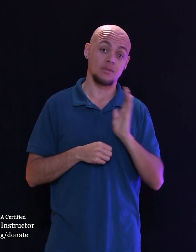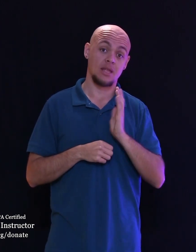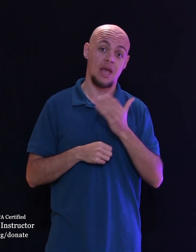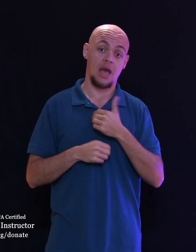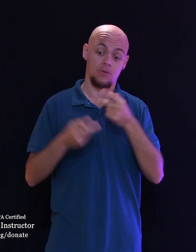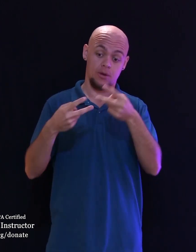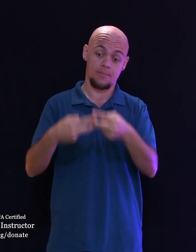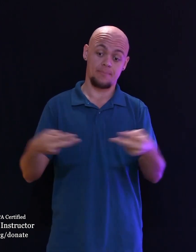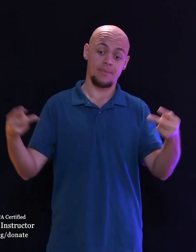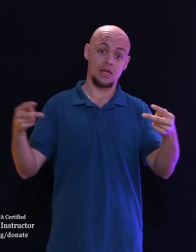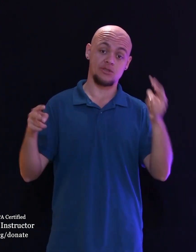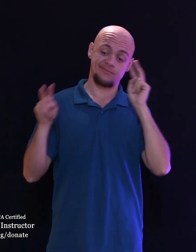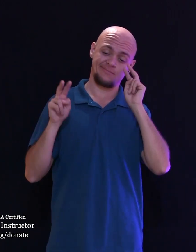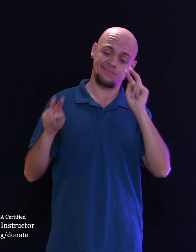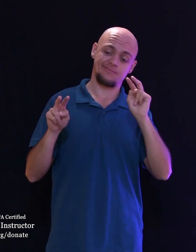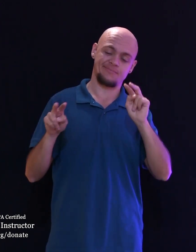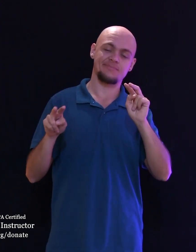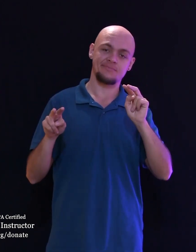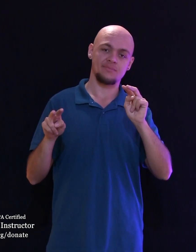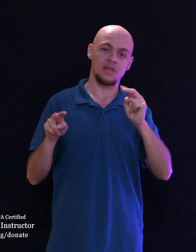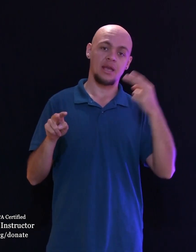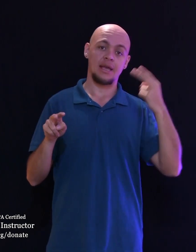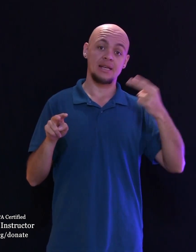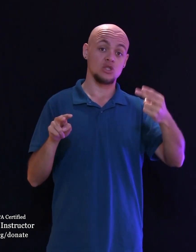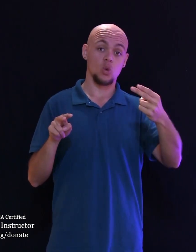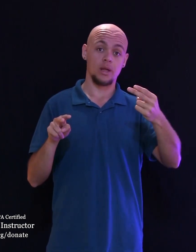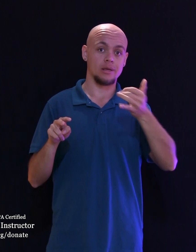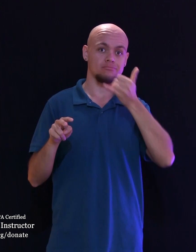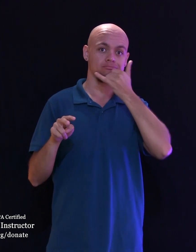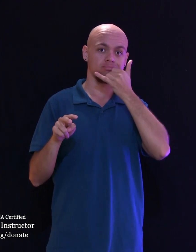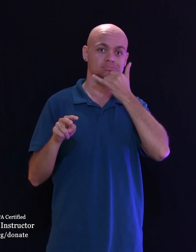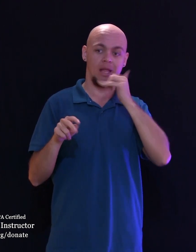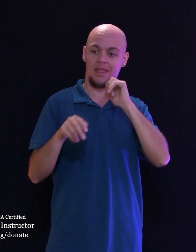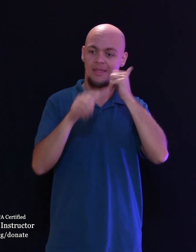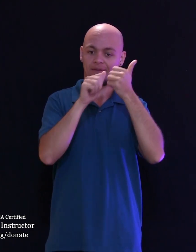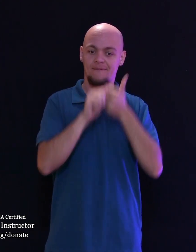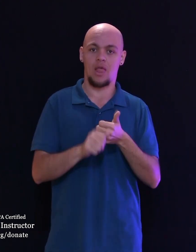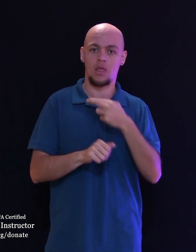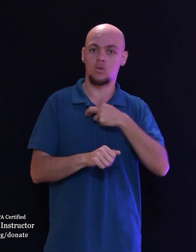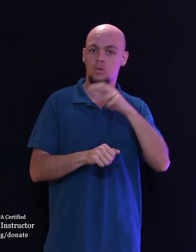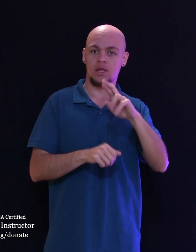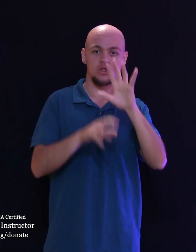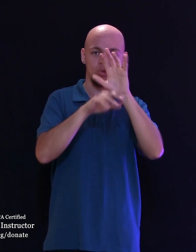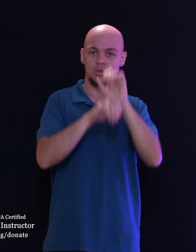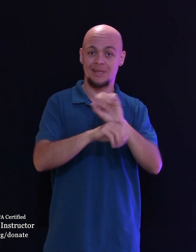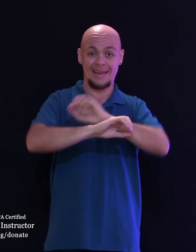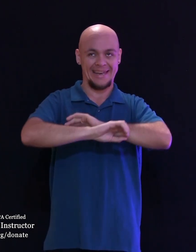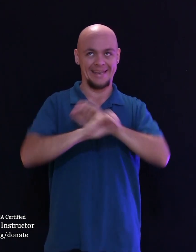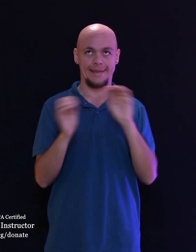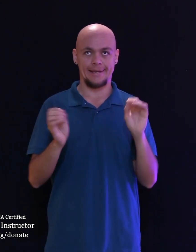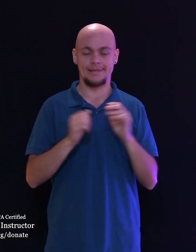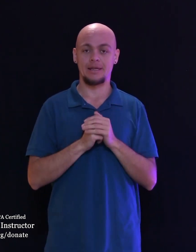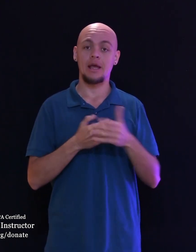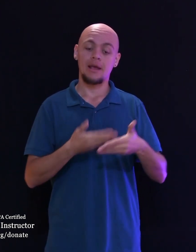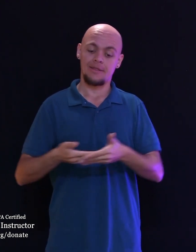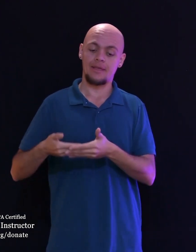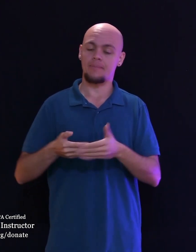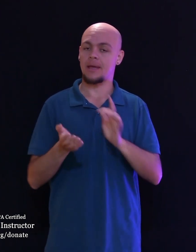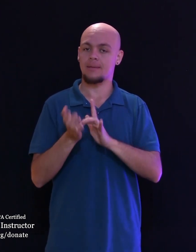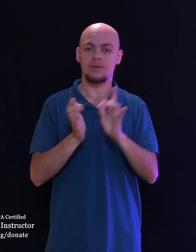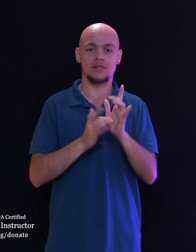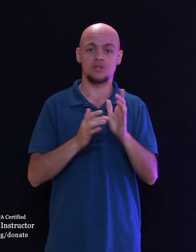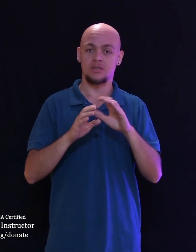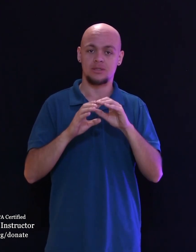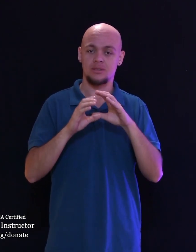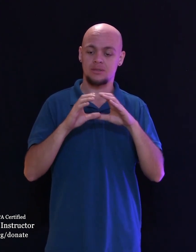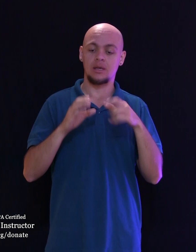I love our manger scenes. I think they're terrific. They're completely historically inaccurate, and they don't follow religious tradition at all. The baby Jesus